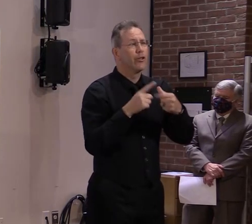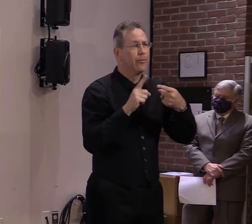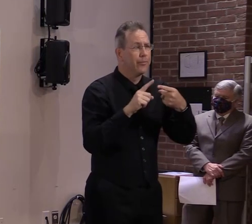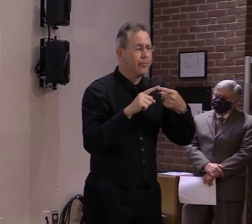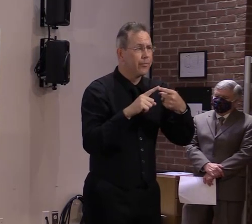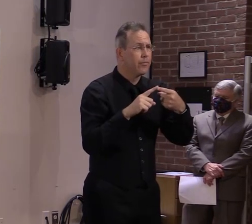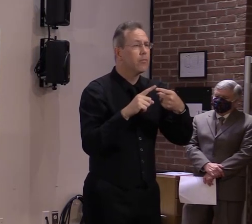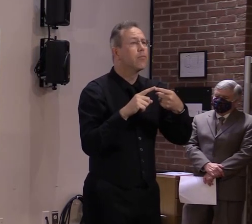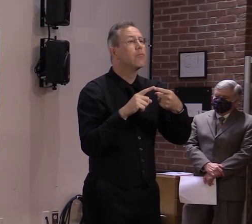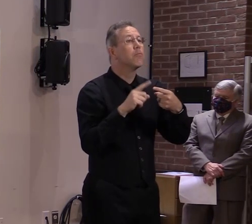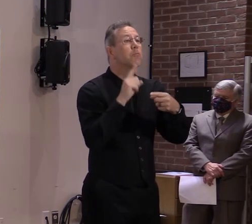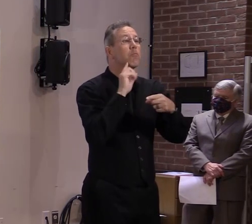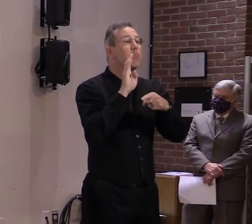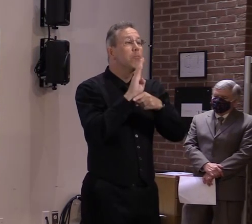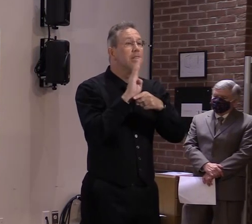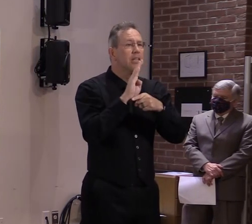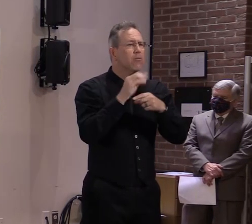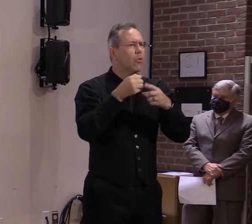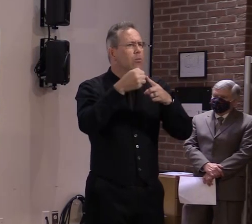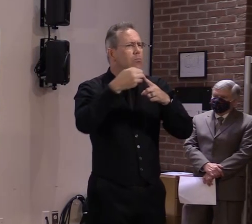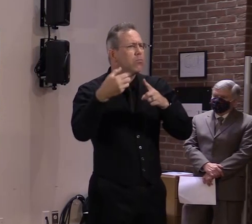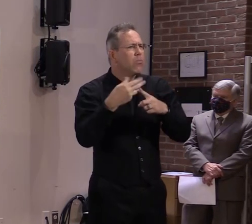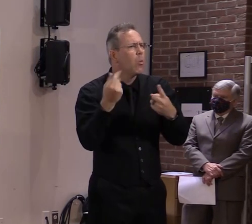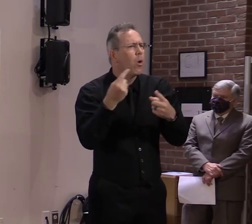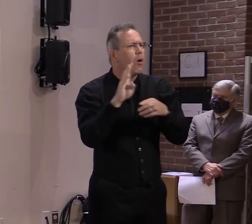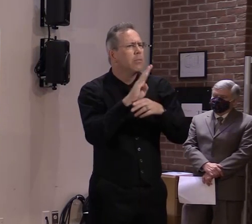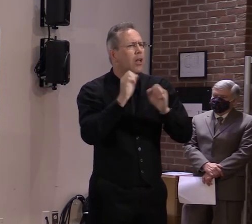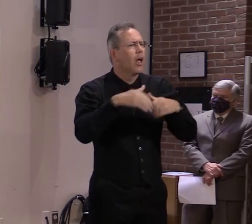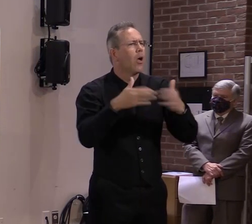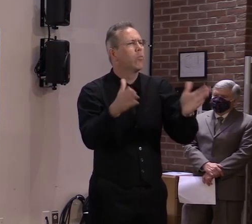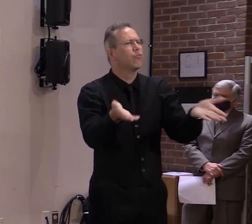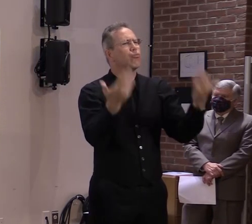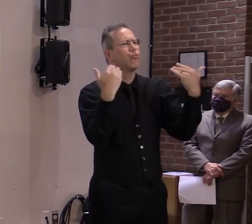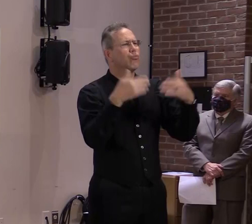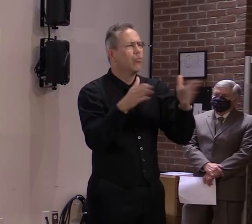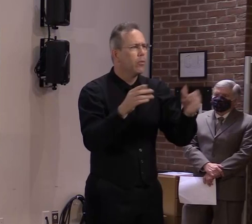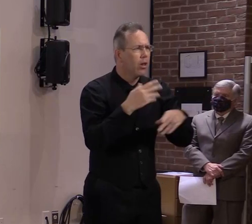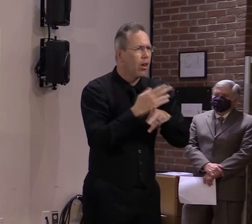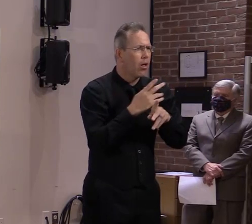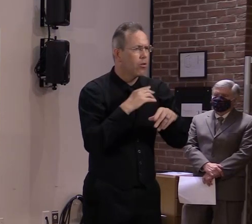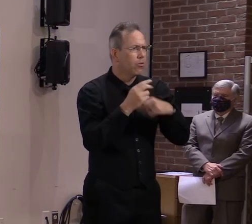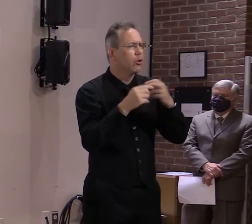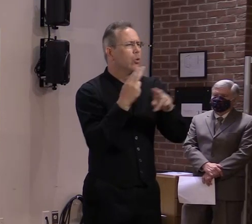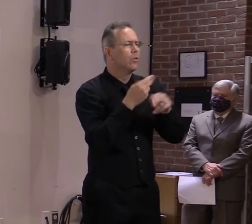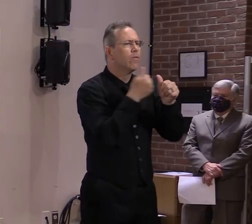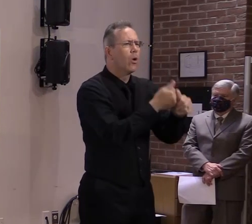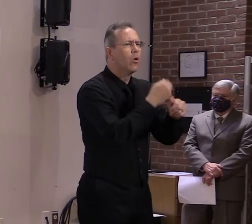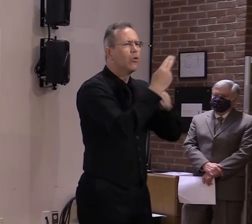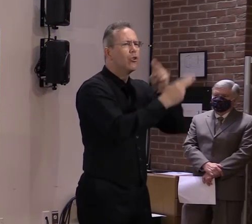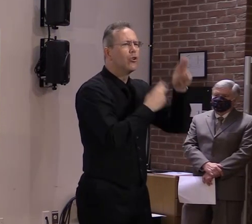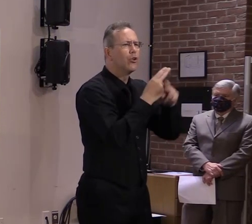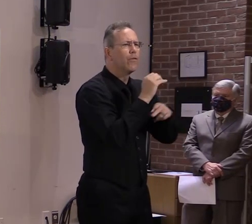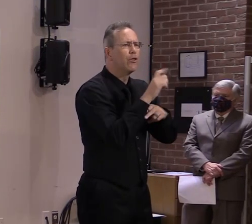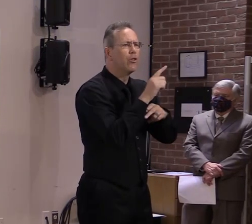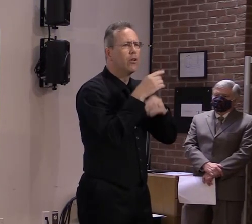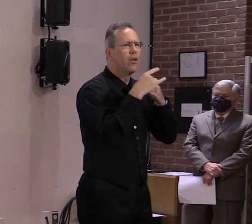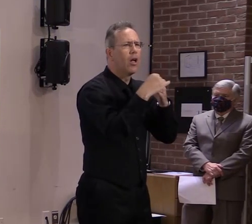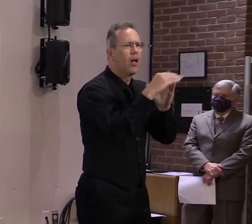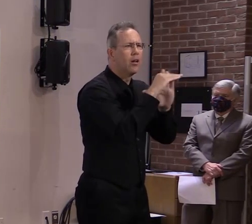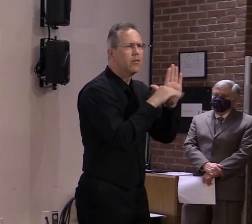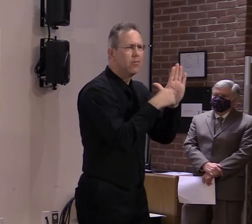to universal guidance. And second, revisions are made to the standards regarding